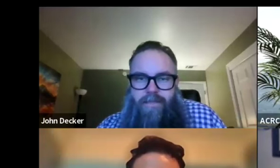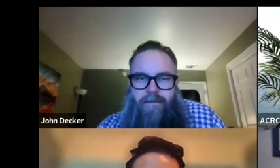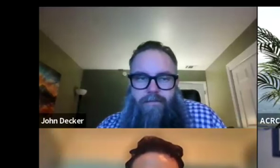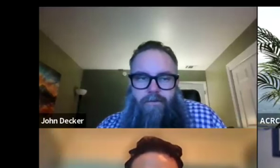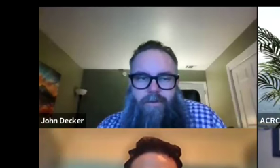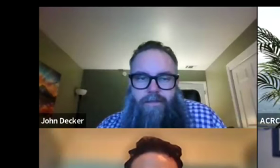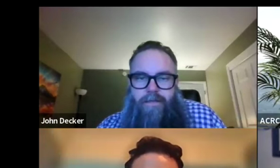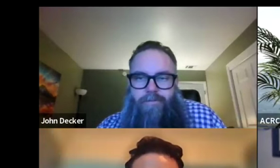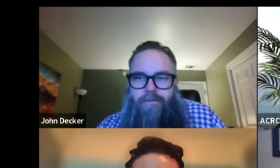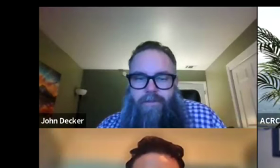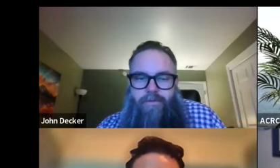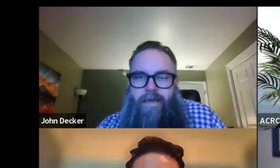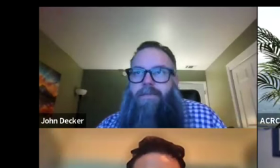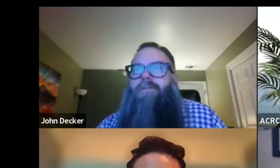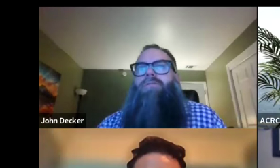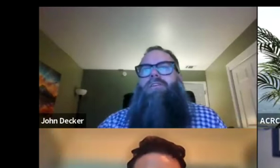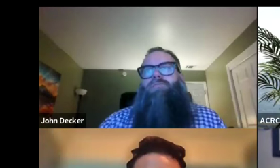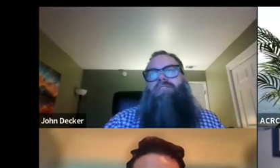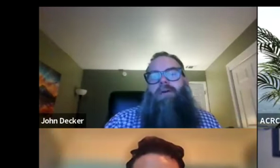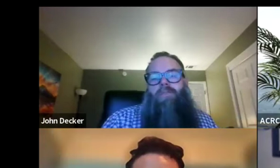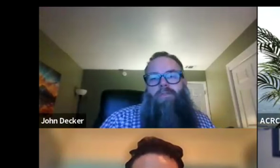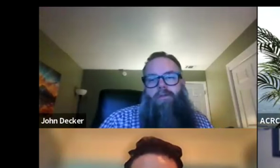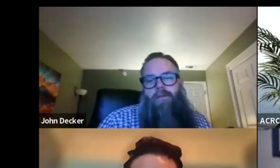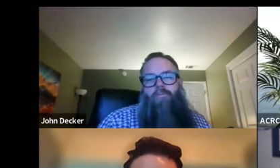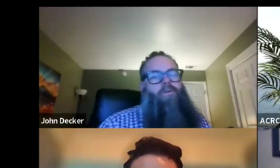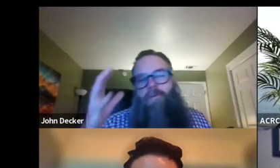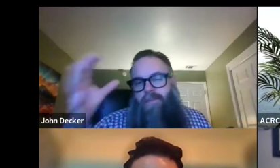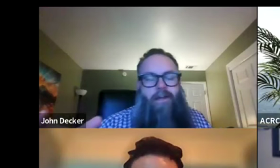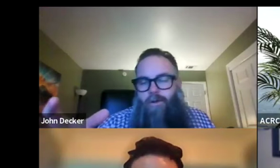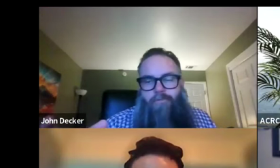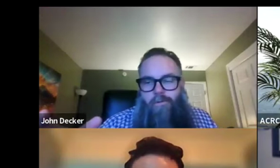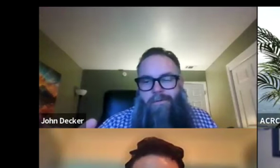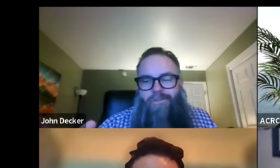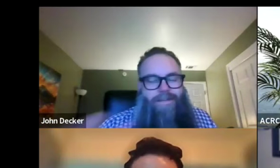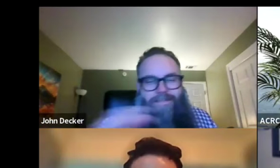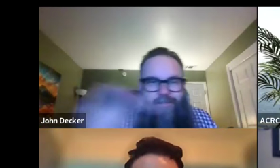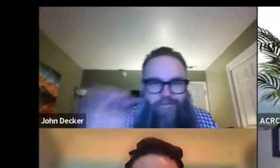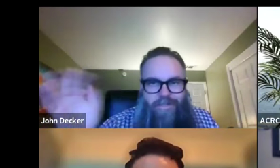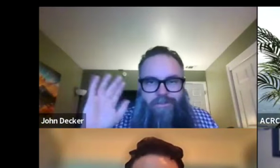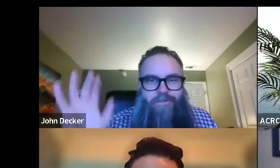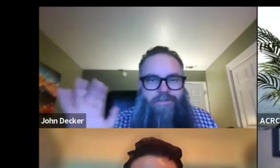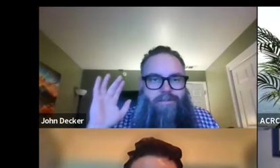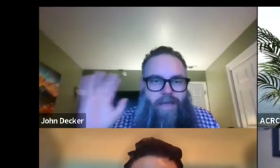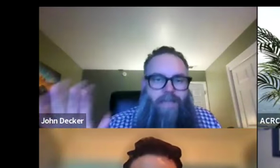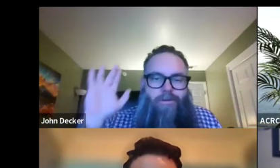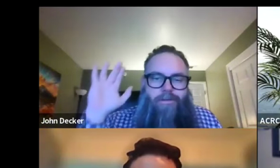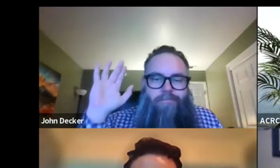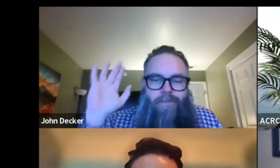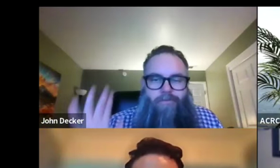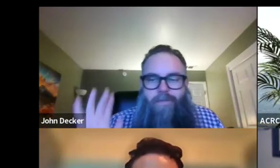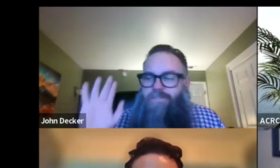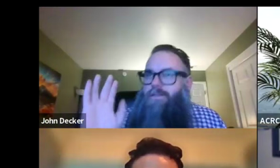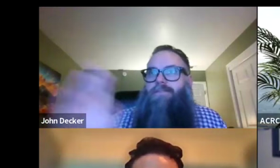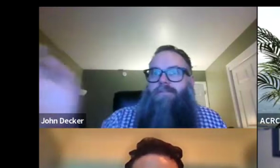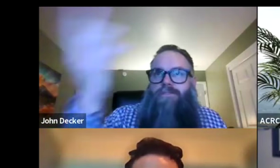did I say that correctly? I believe. I think yeah, thank you. Because we always meet with accounting right before we meet with you guys to make sure we're telling you the most